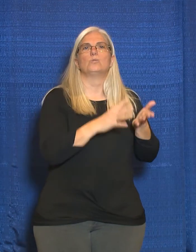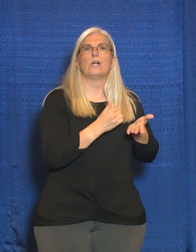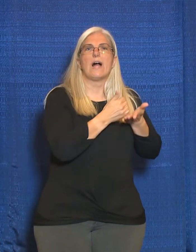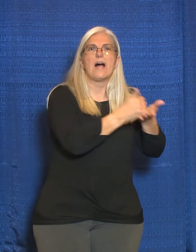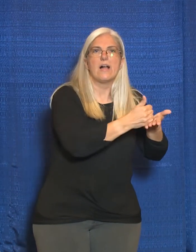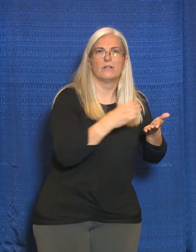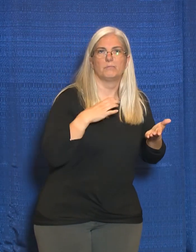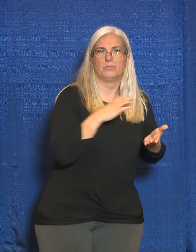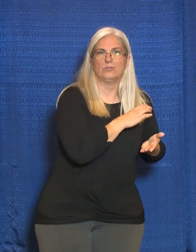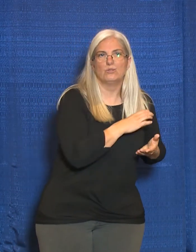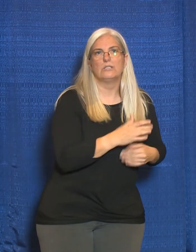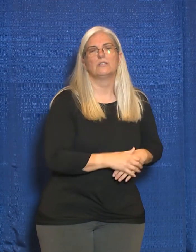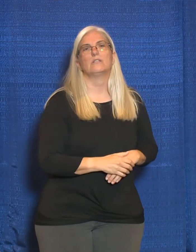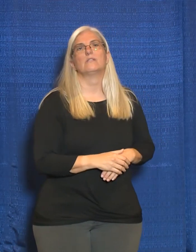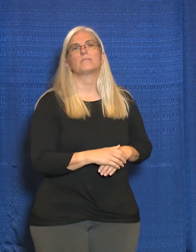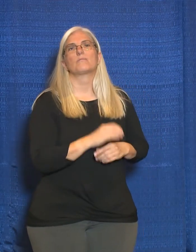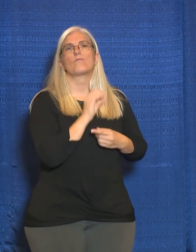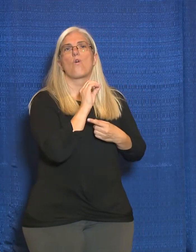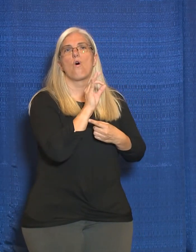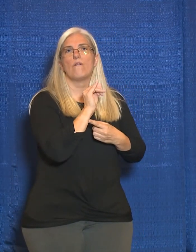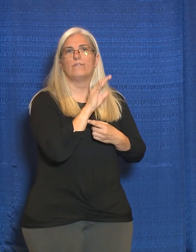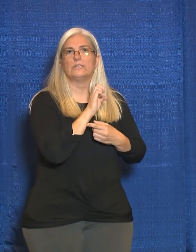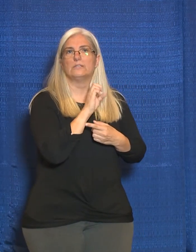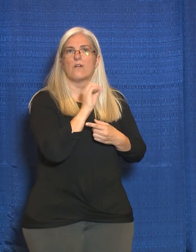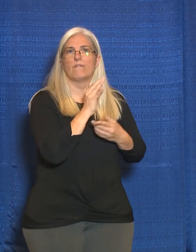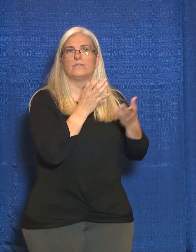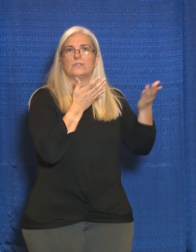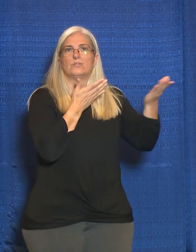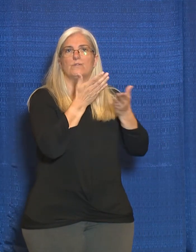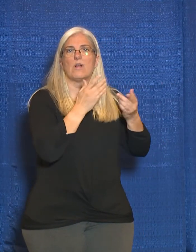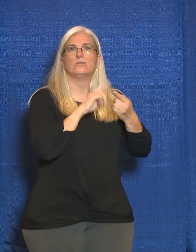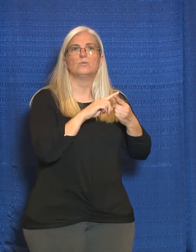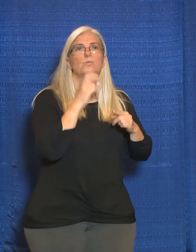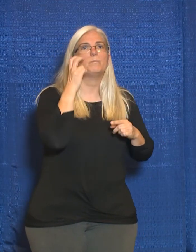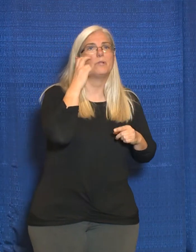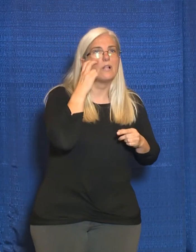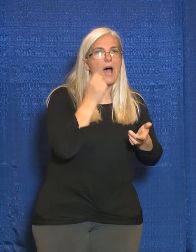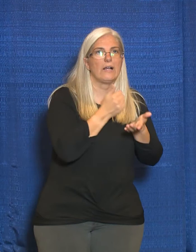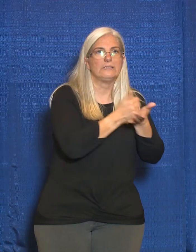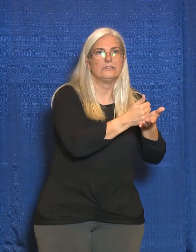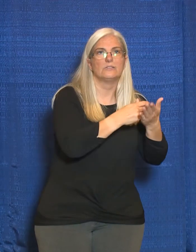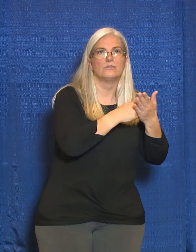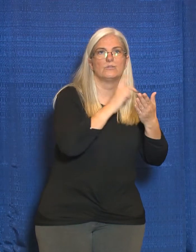Office of Services to the Blind Assistance Dog Special Allowance Program.